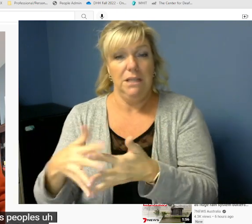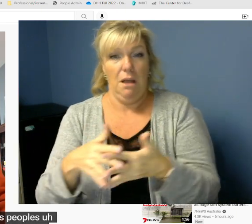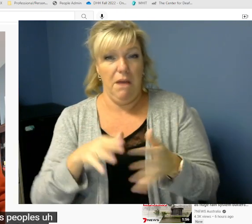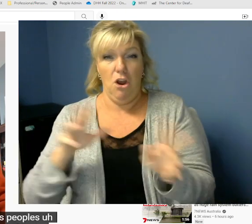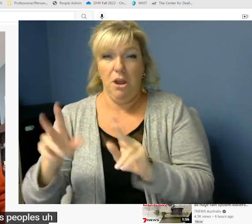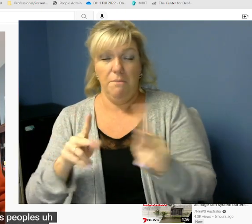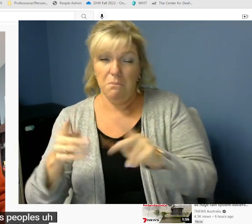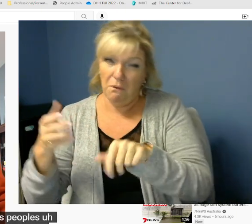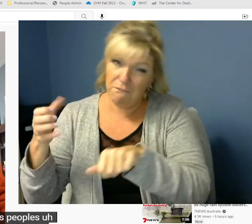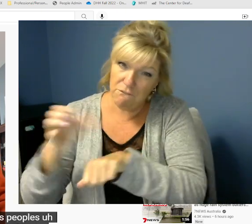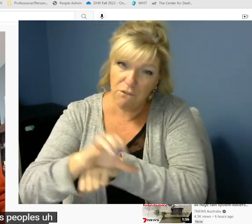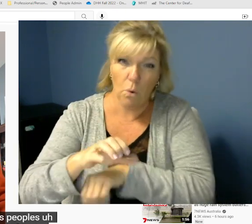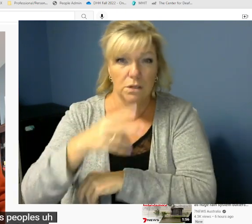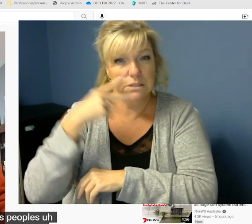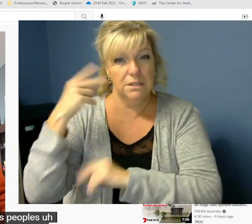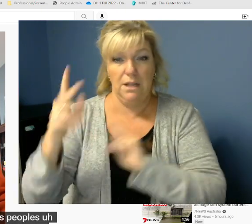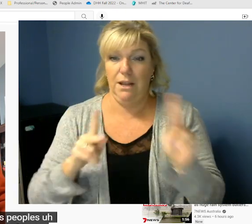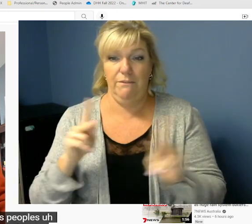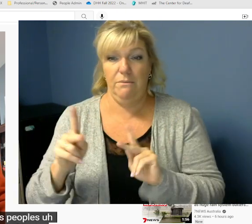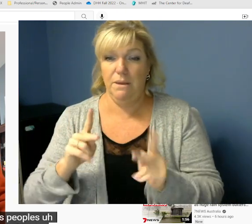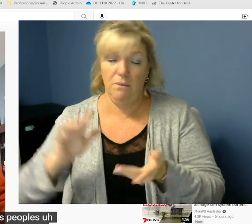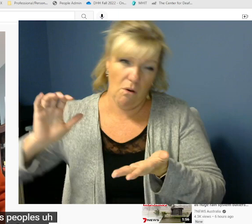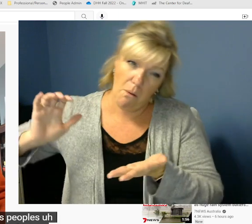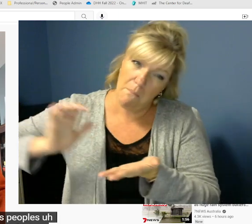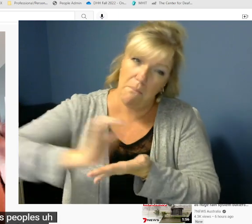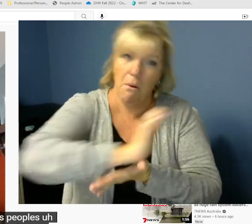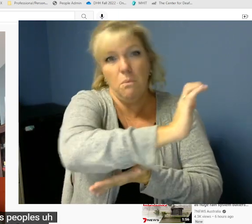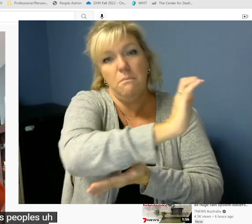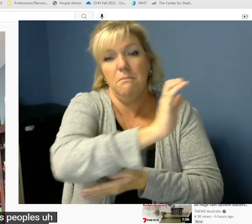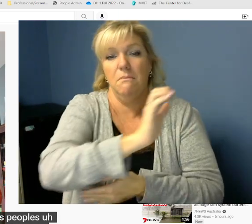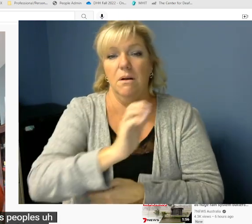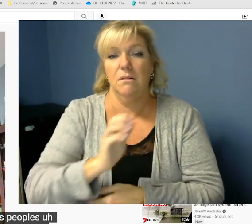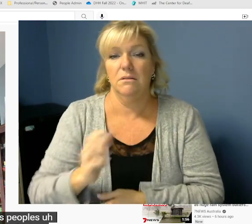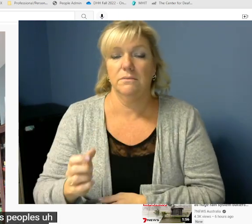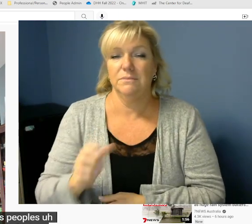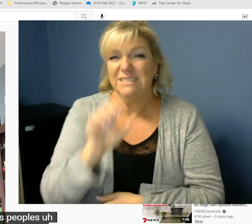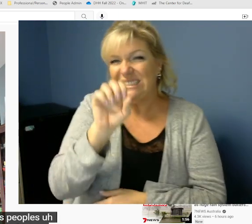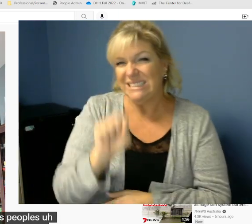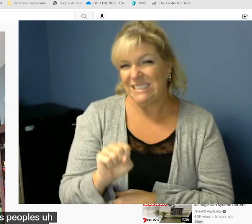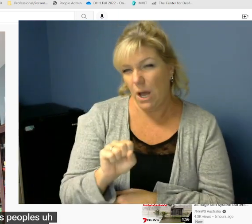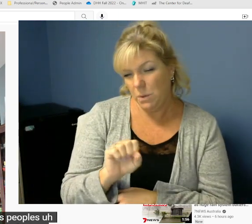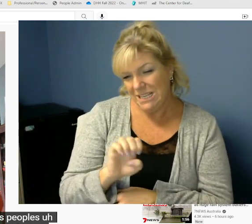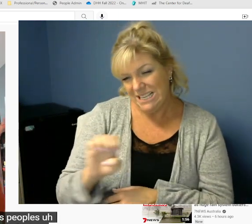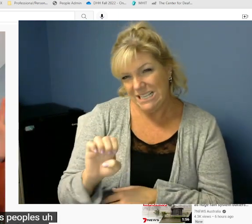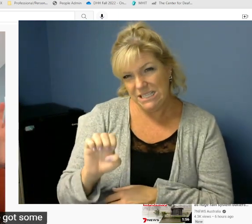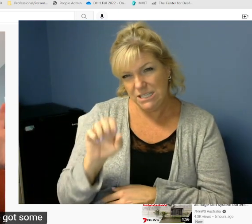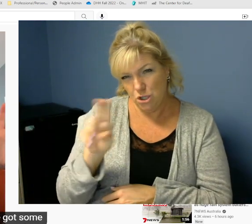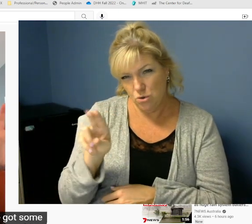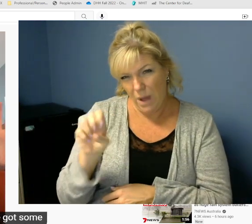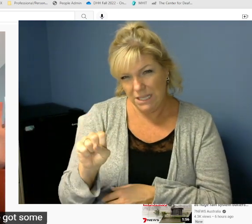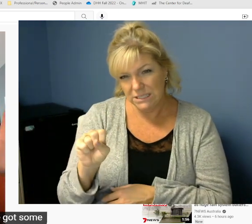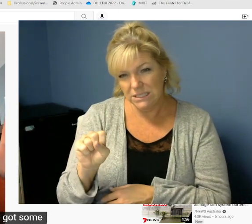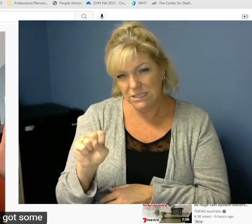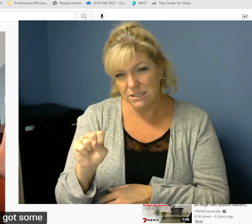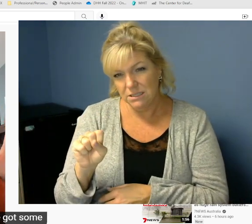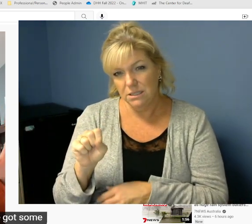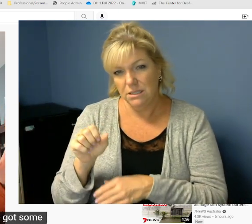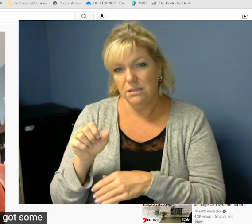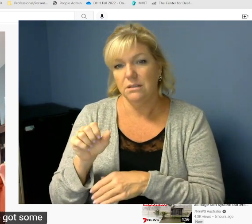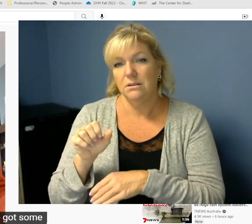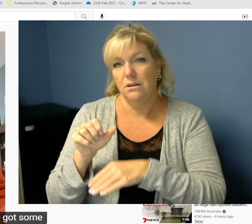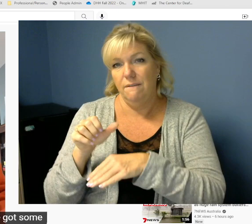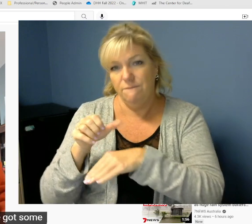thousands and thousands of indigenous peoples from the southeastern part of the United States to what's today